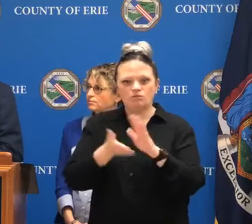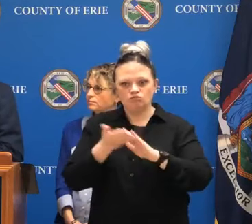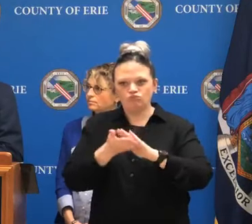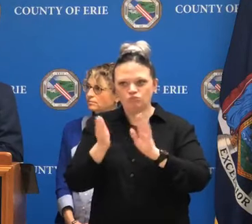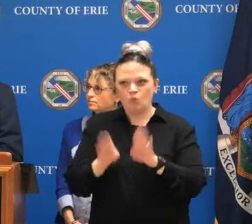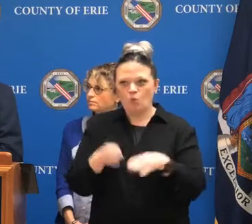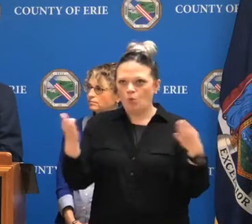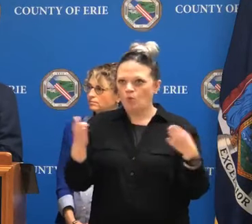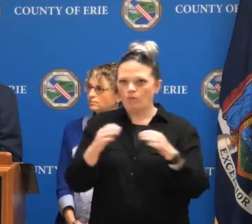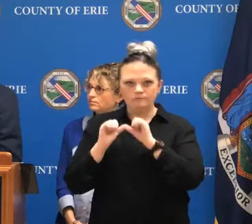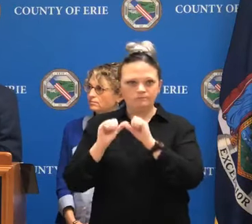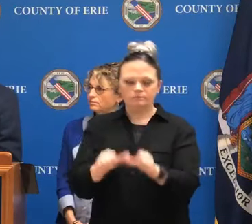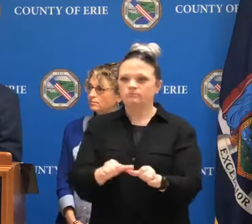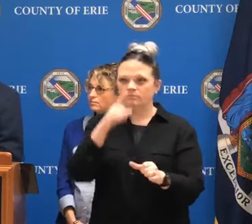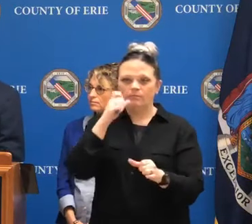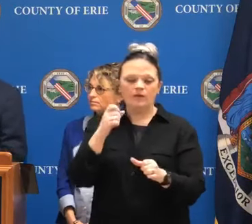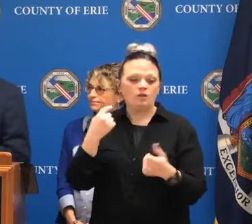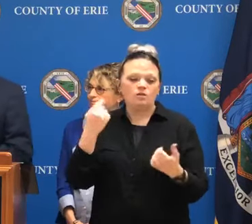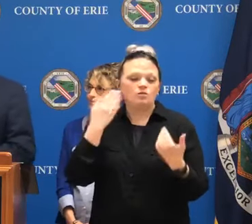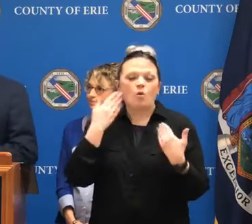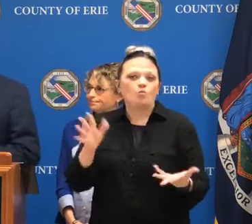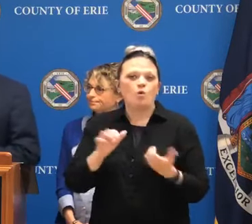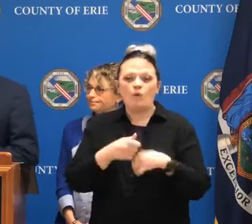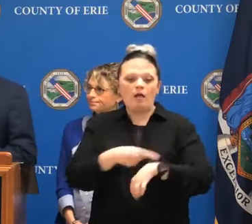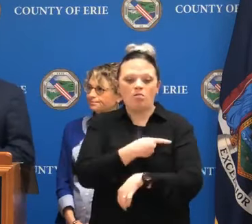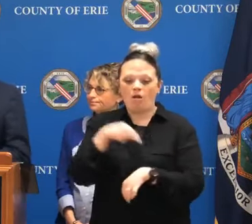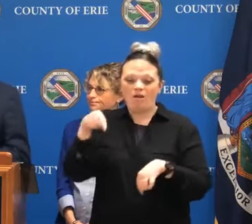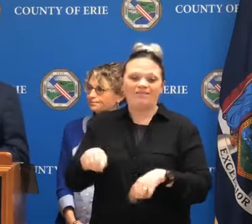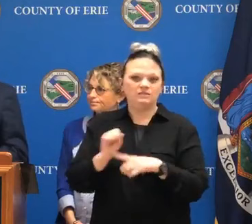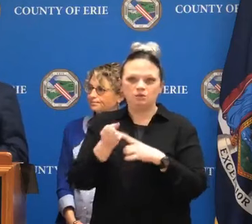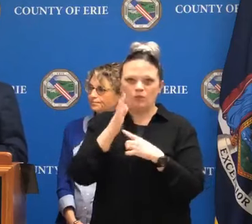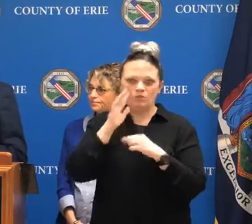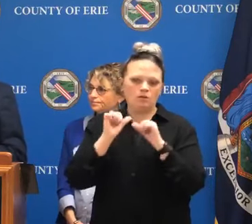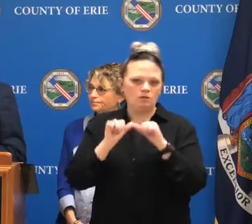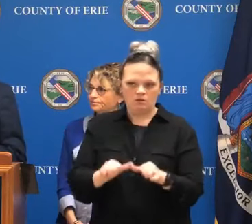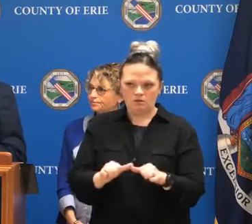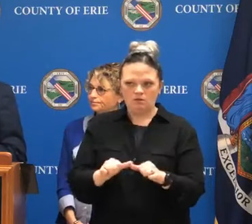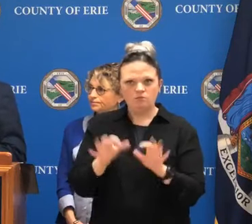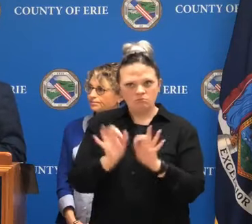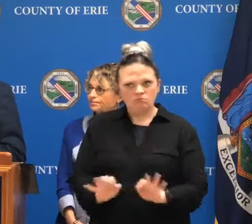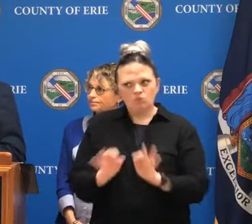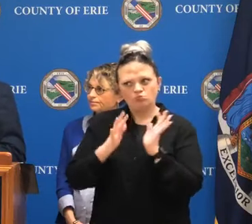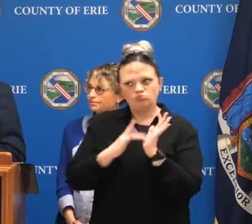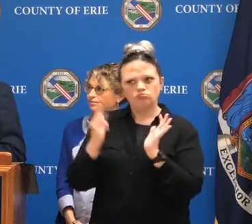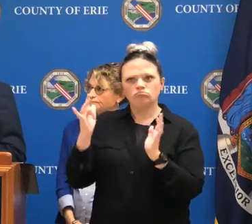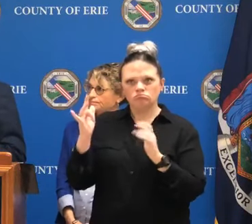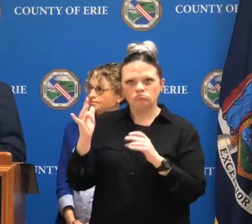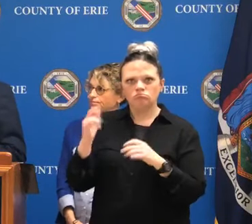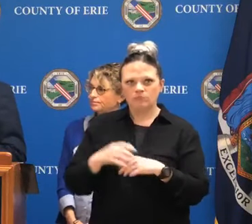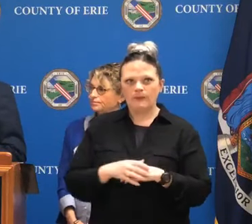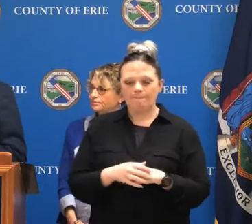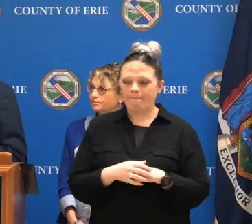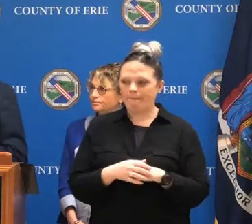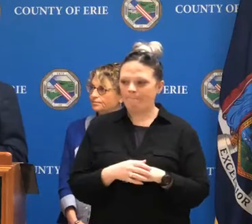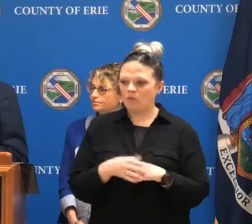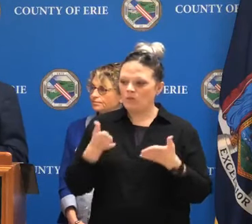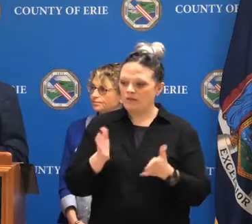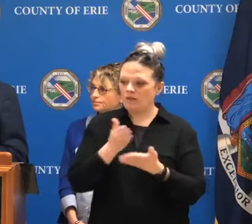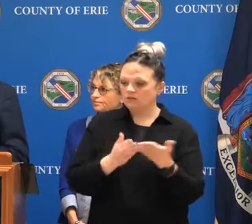can, because we don't know how long this is going to last. And it's important that people take advantage of it. And we allow some